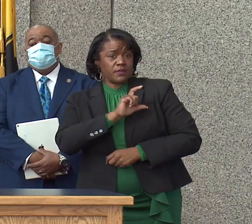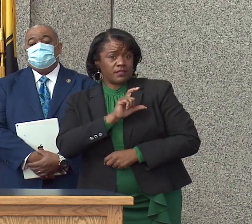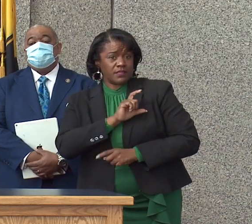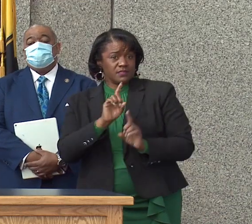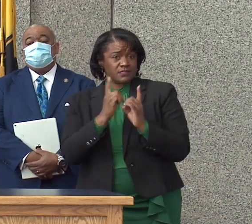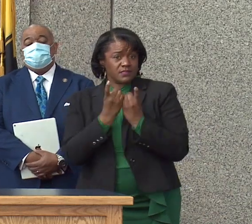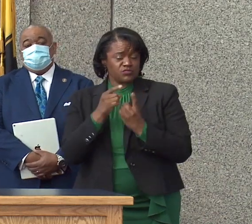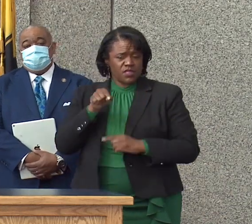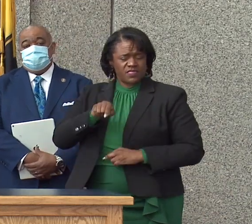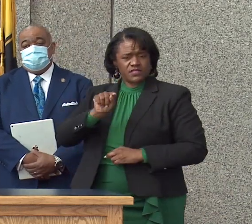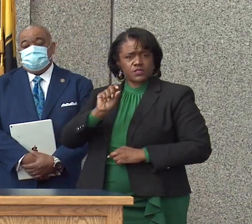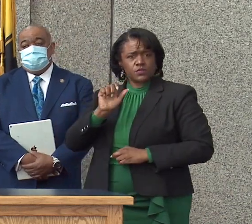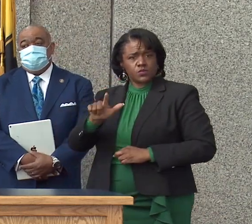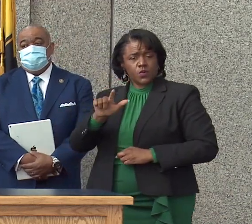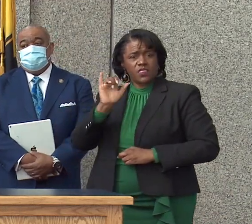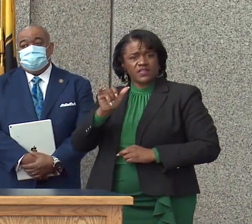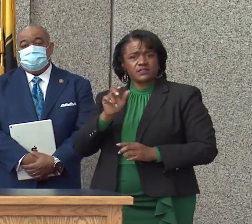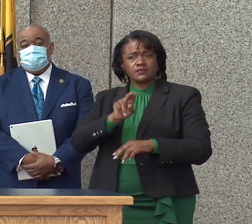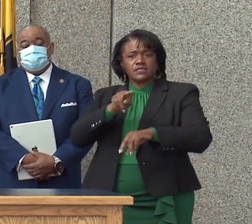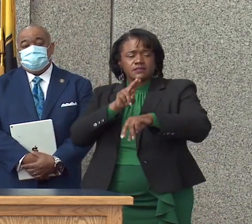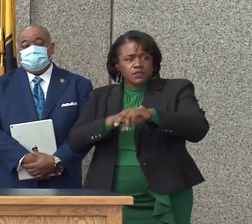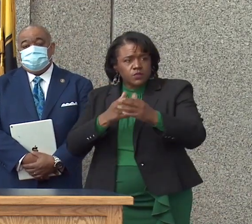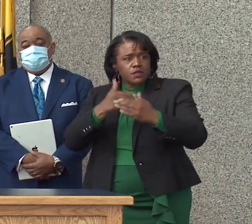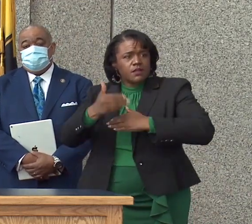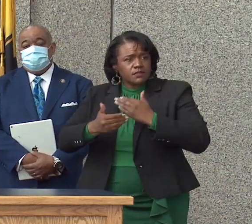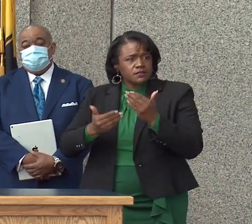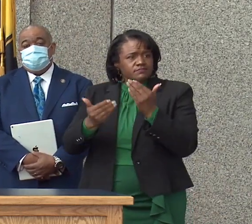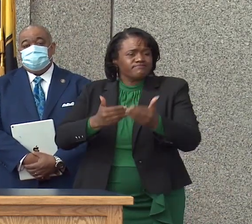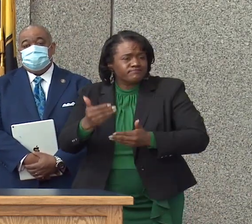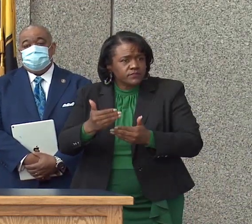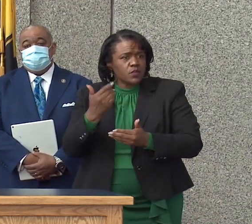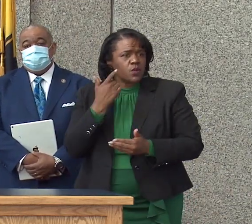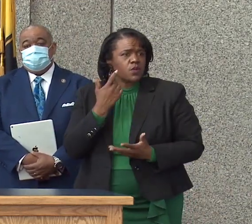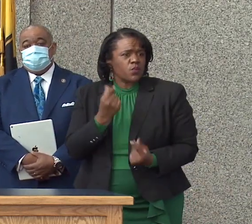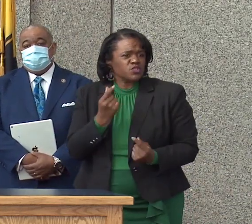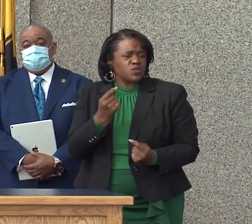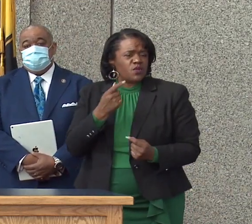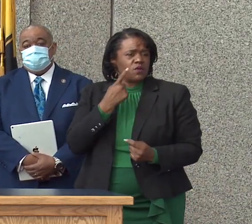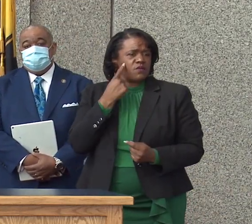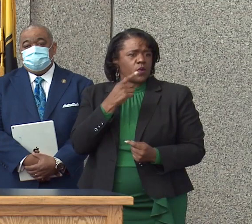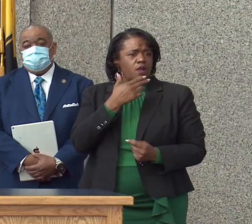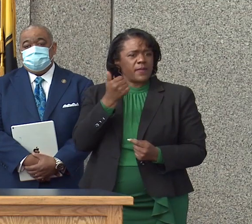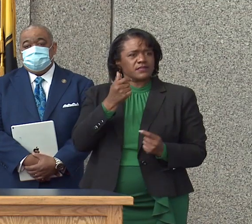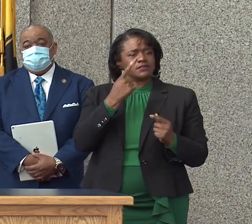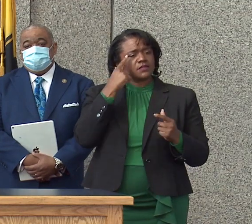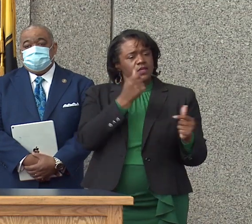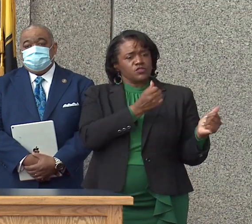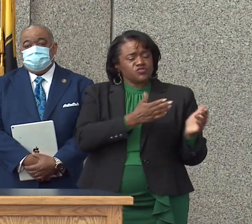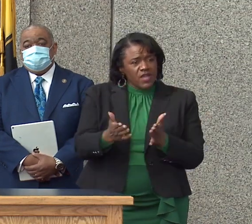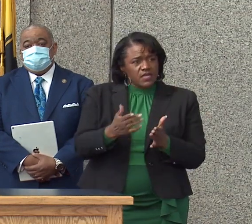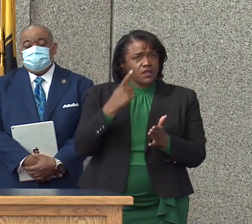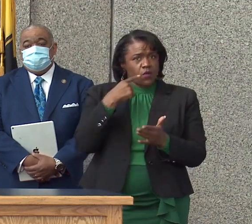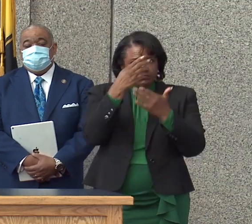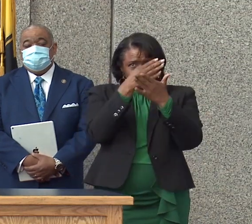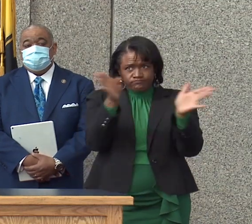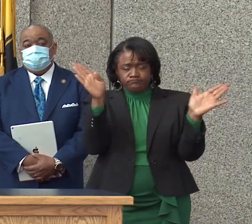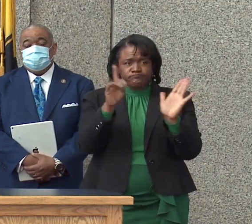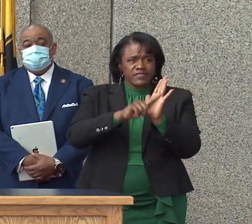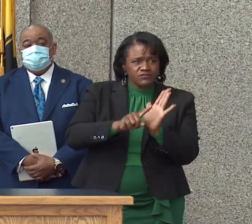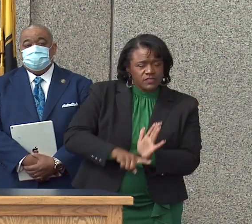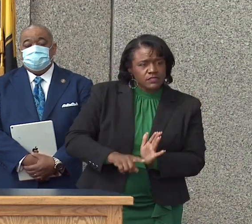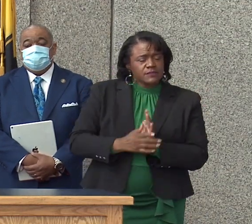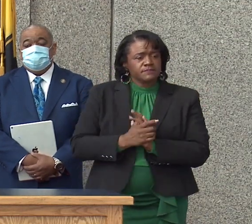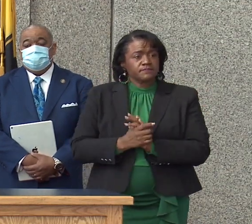This tool is a natural next step to streamline and complement that strategy into a broader gun violence investigative